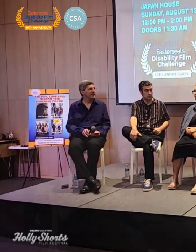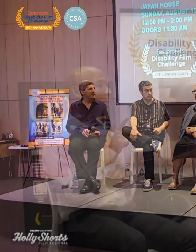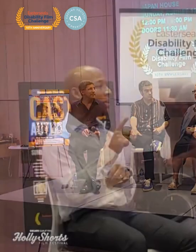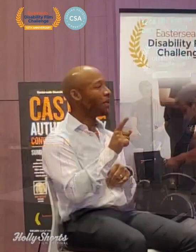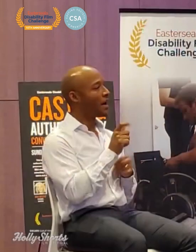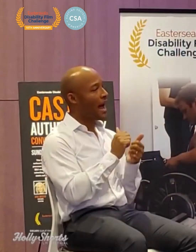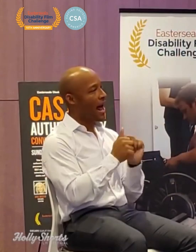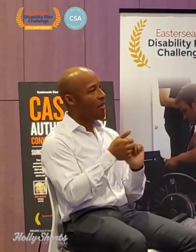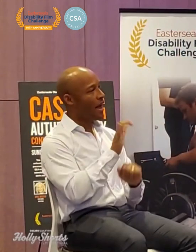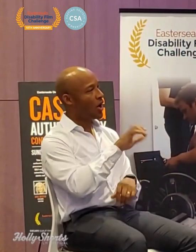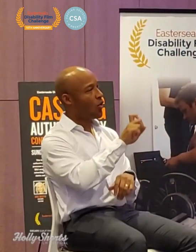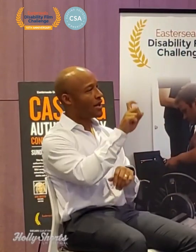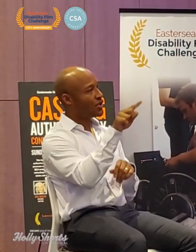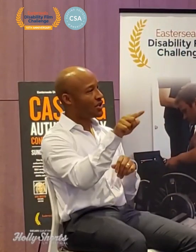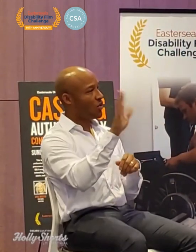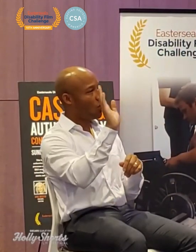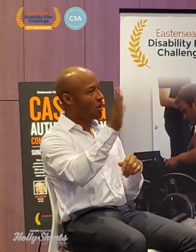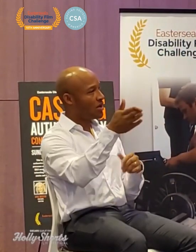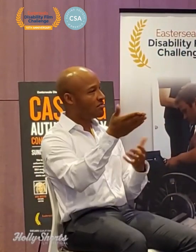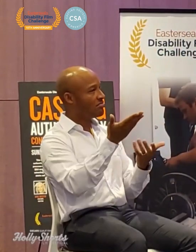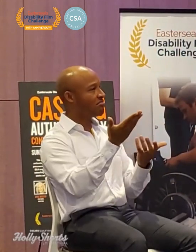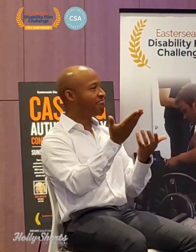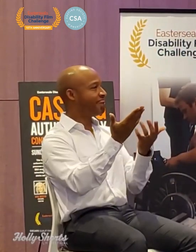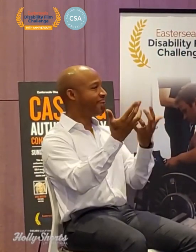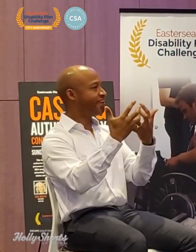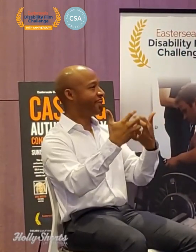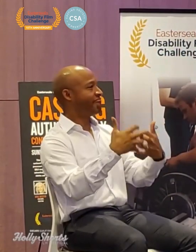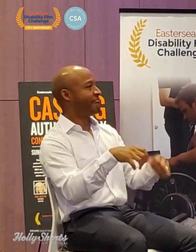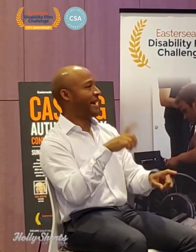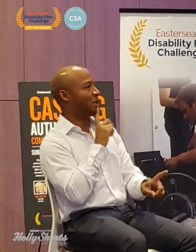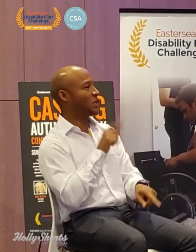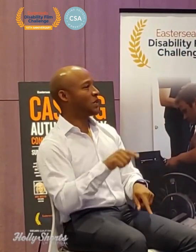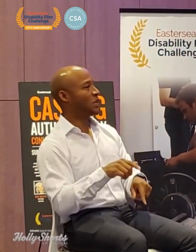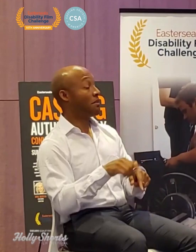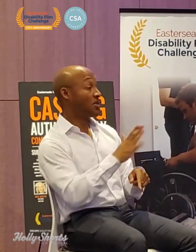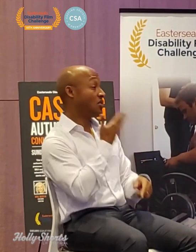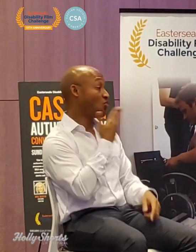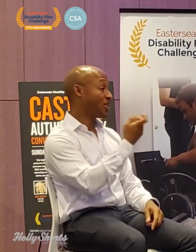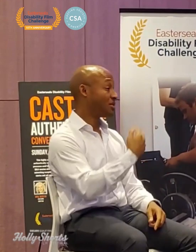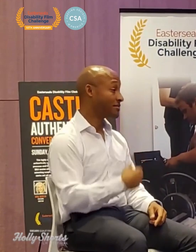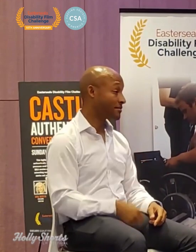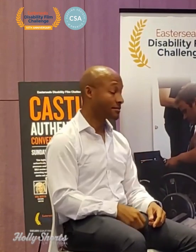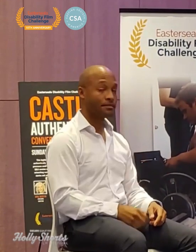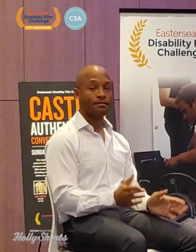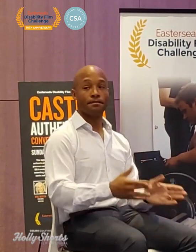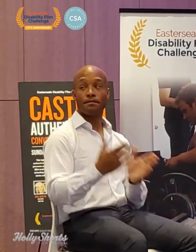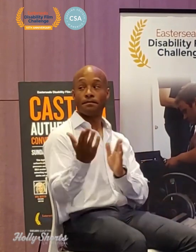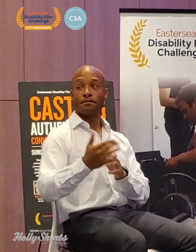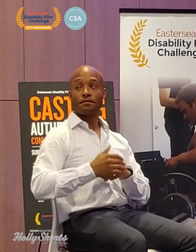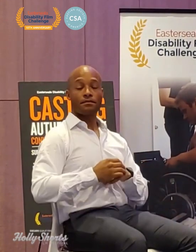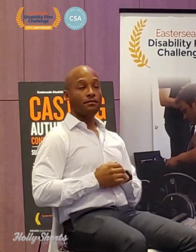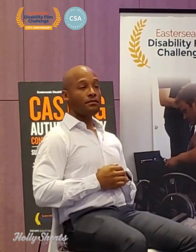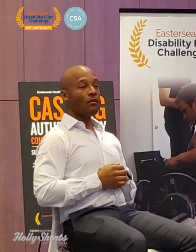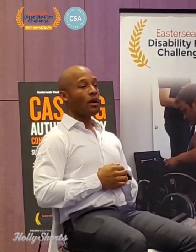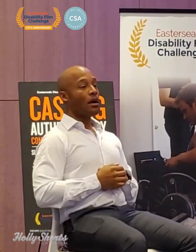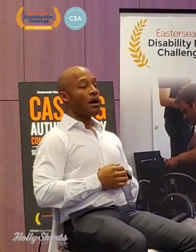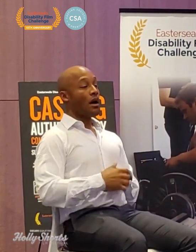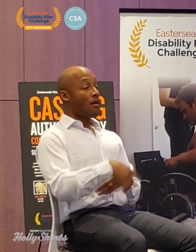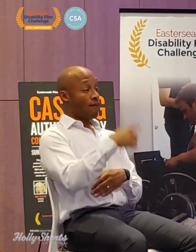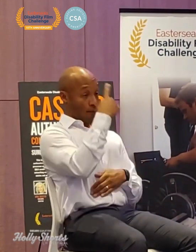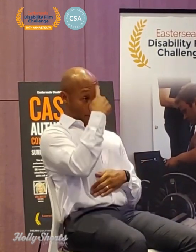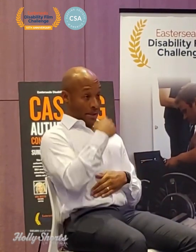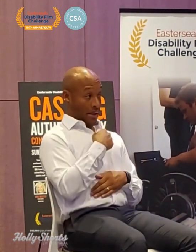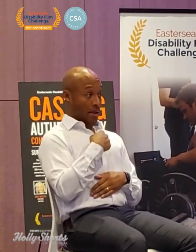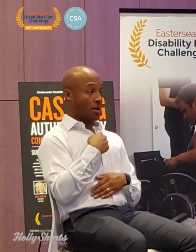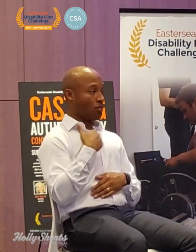that question would go. It's a good question, though, to begin taking a look at. For me, like, I actually had a conversation because we were working on